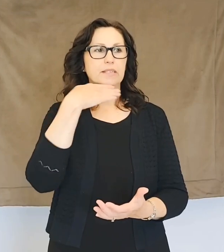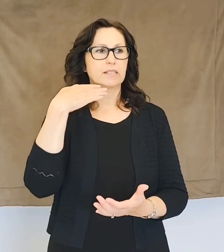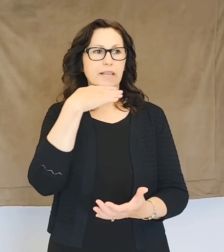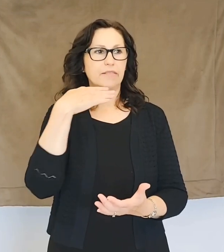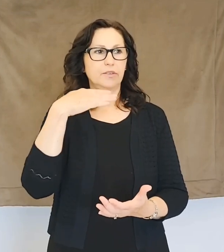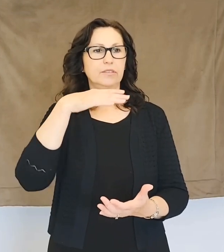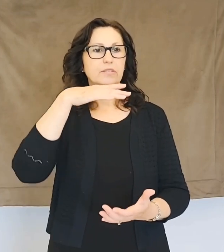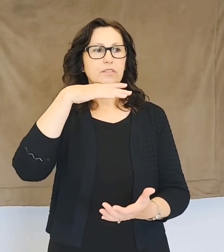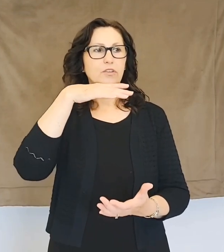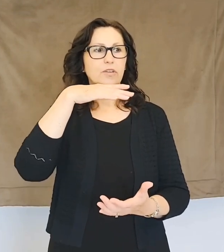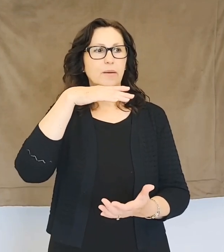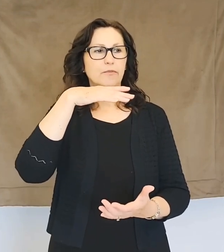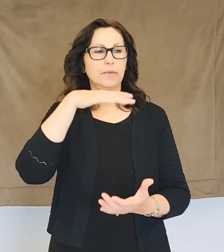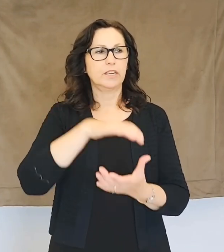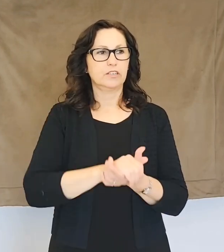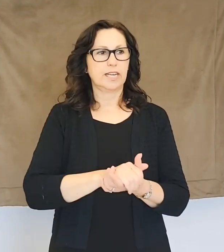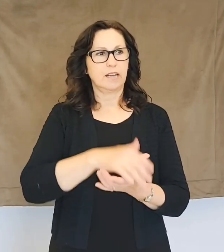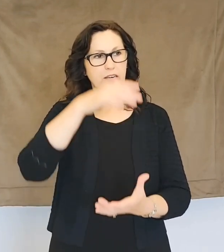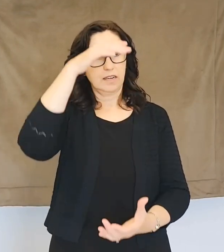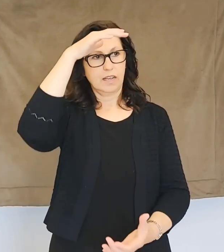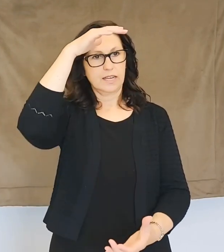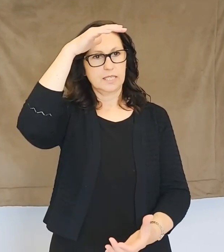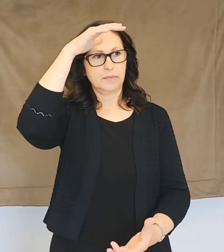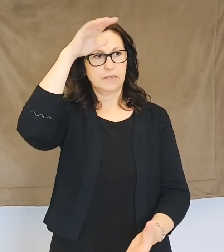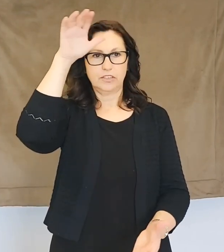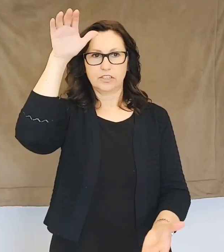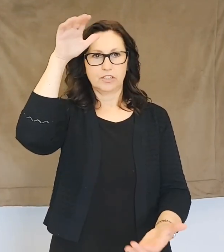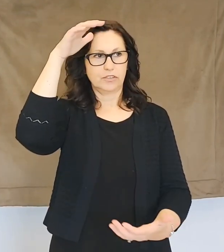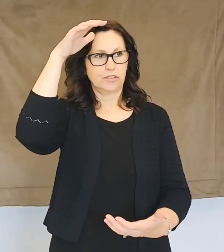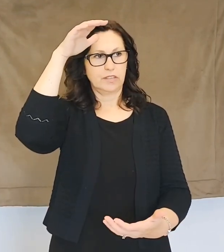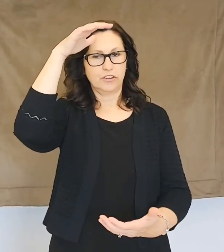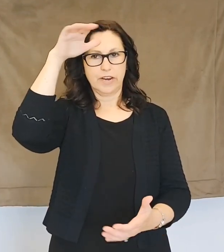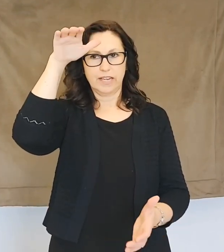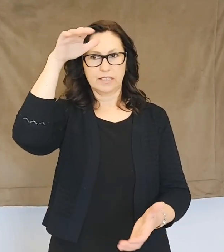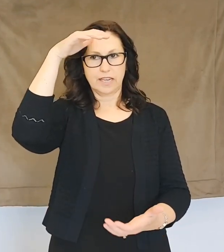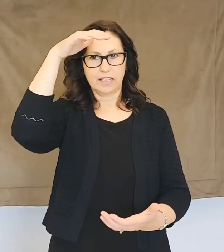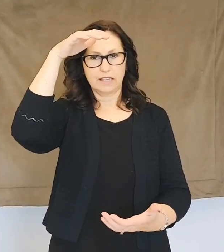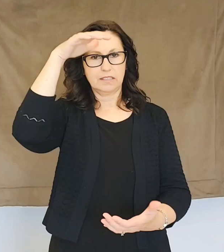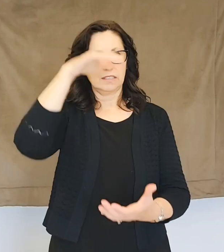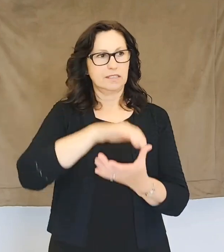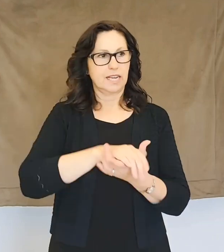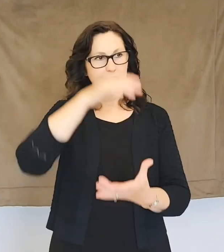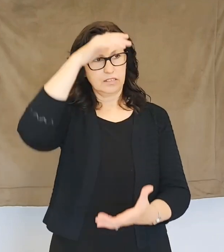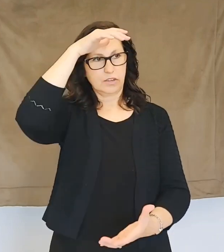this level. So you come from here down. Husband, you just do your hands like this, down. So